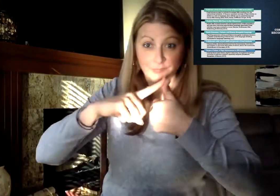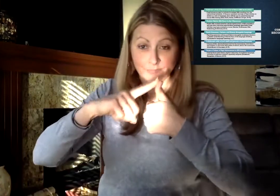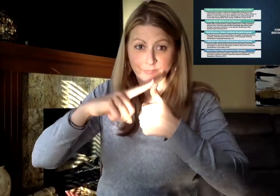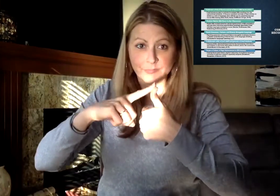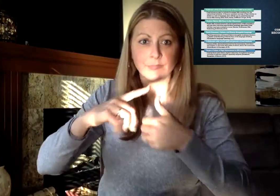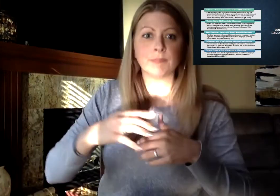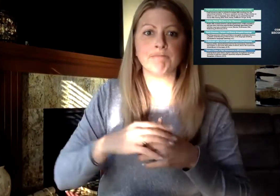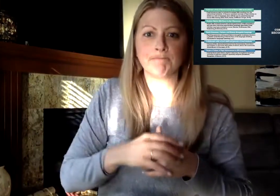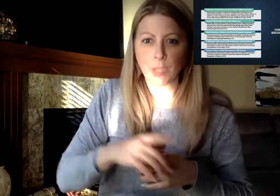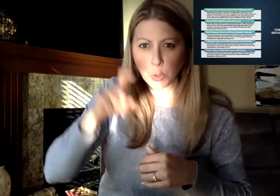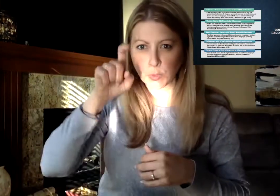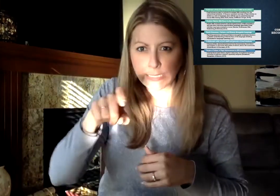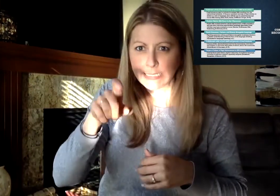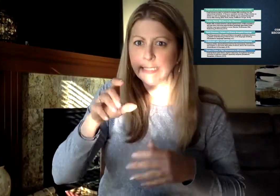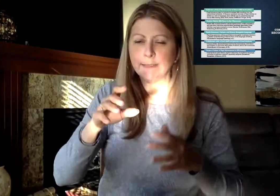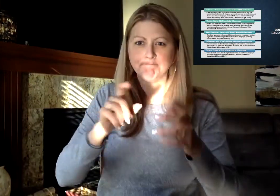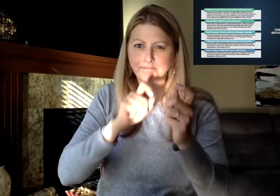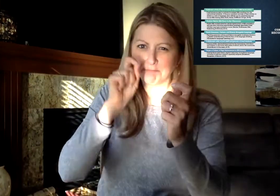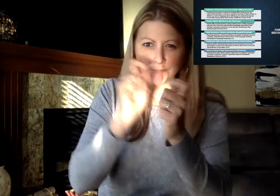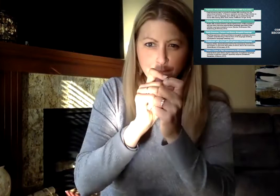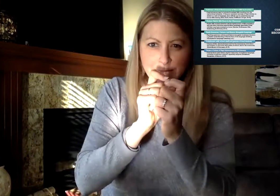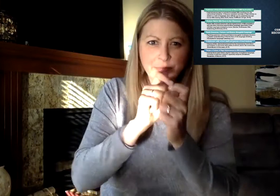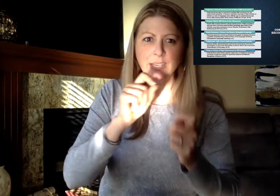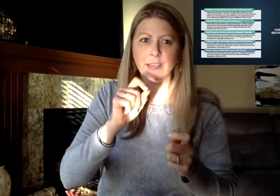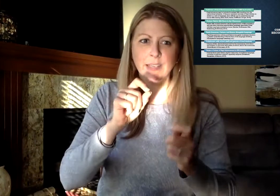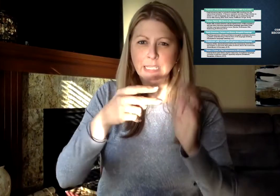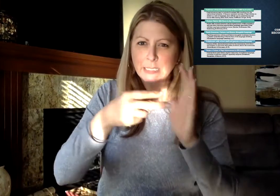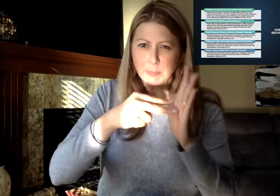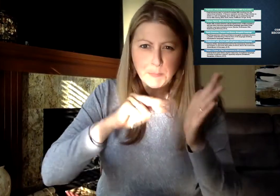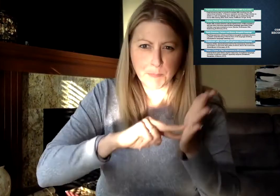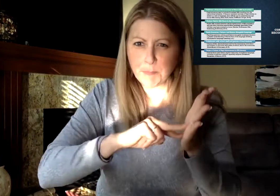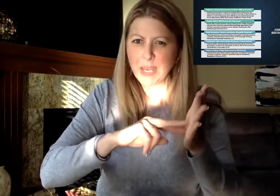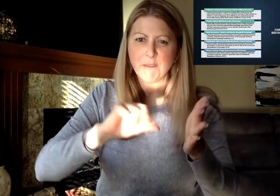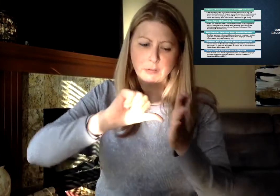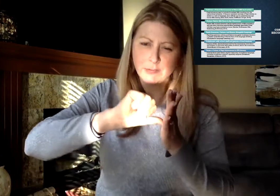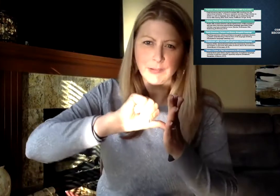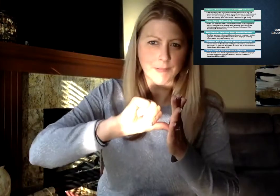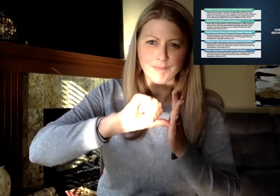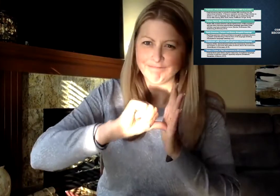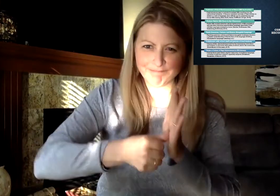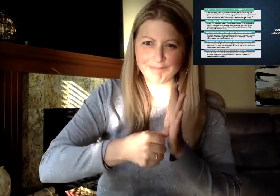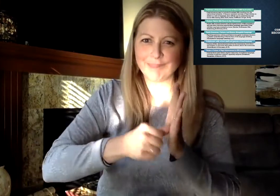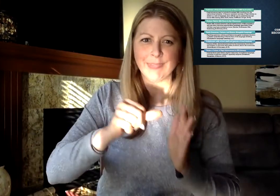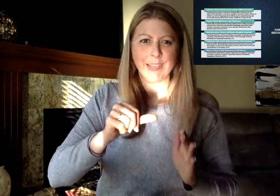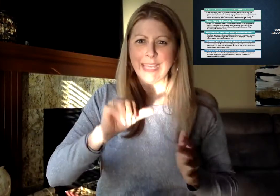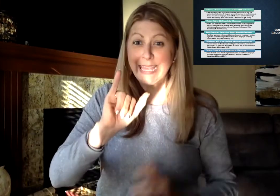The first is we need direct, specific, intentional,